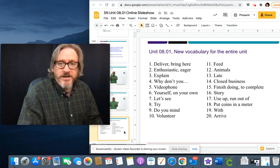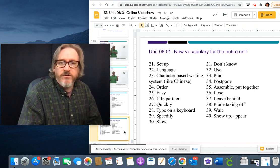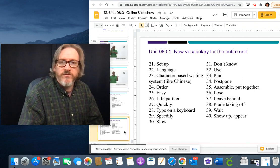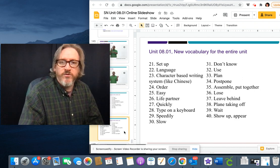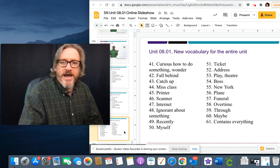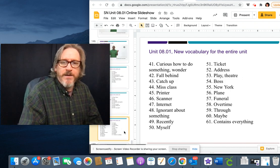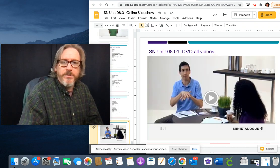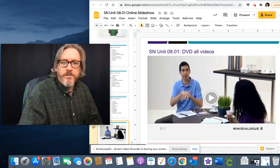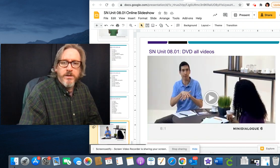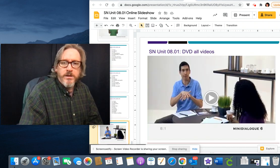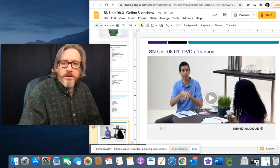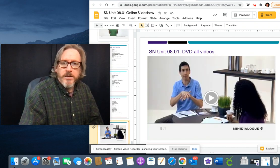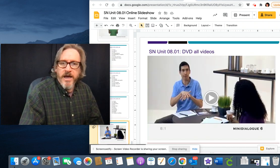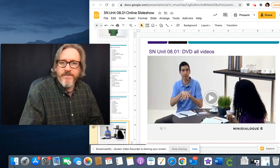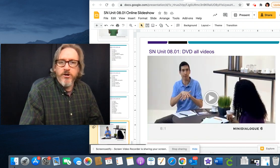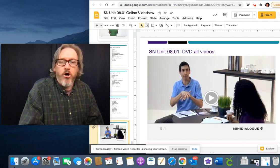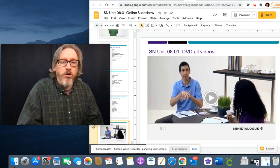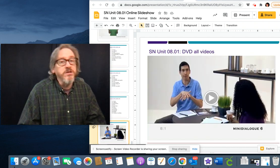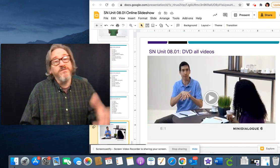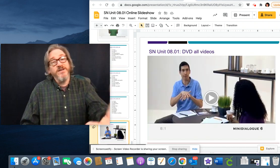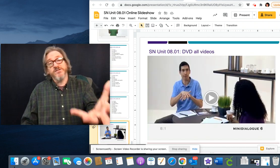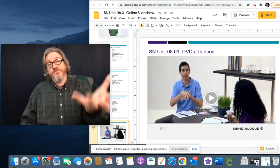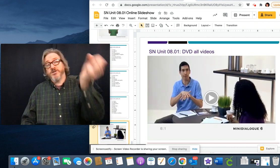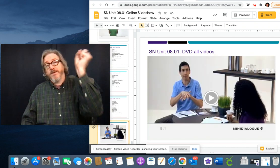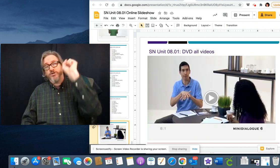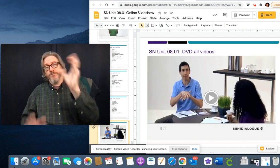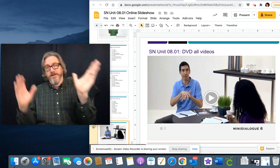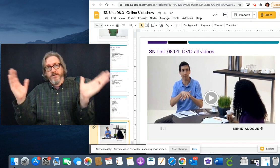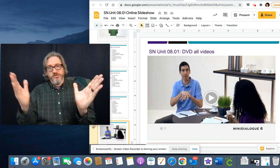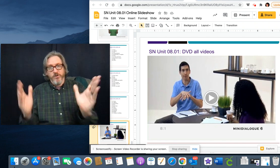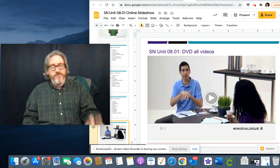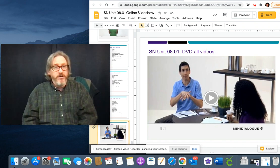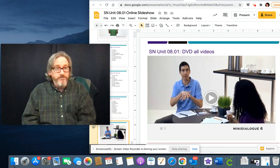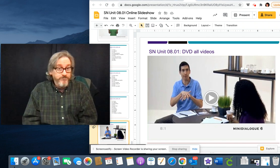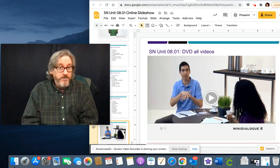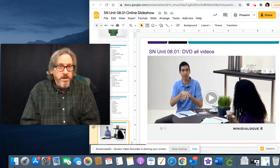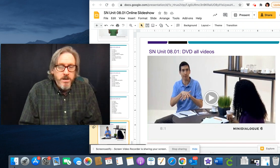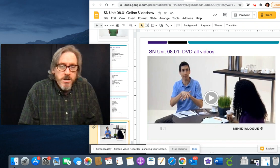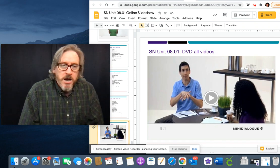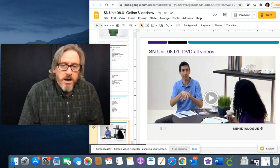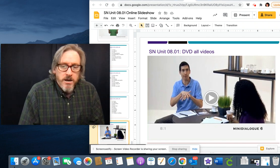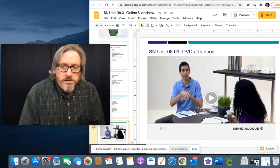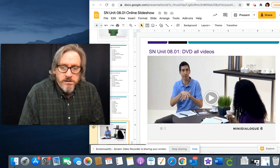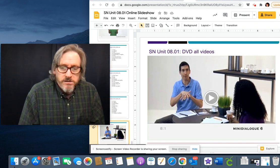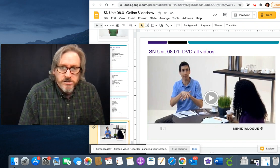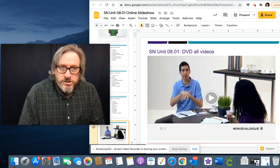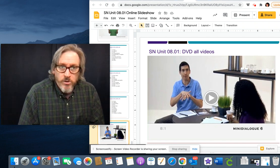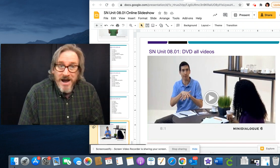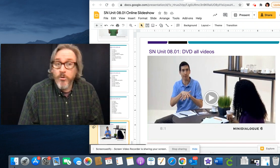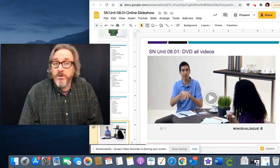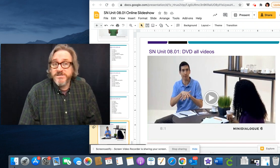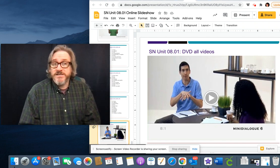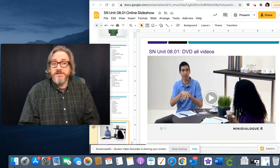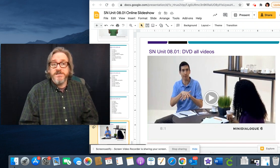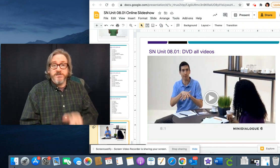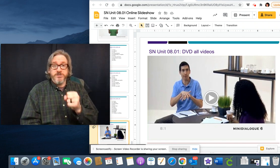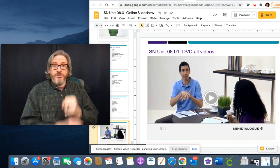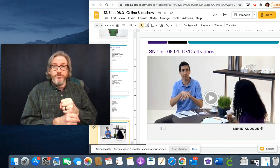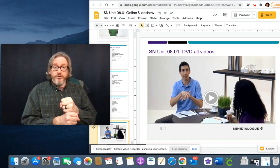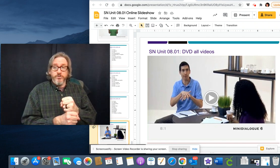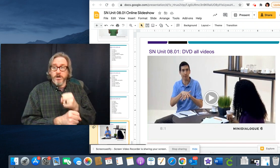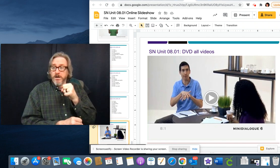Cats up. They spell it that way too. So I offer no explanations. I'm from Western New York. We have different weird